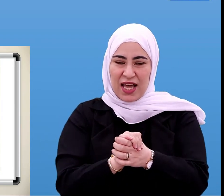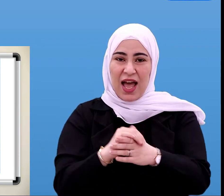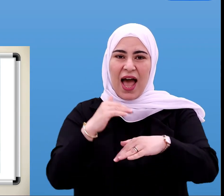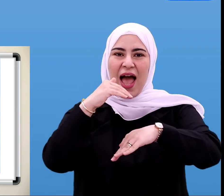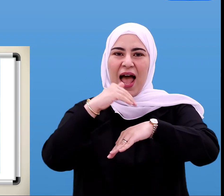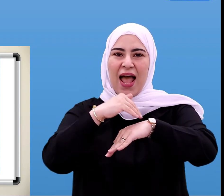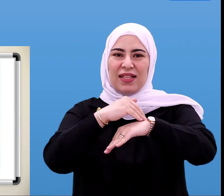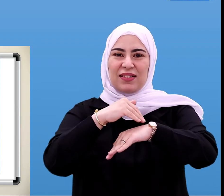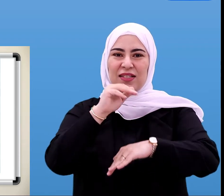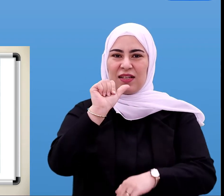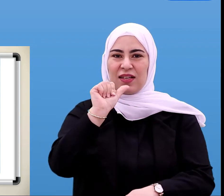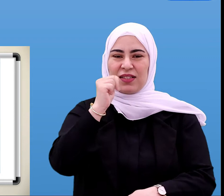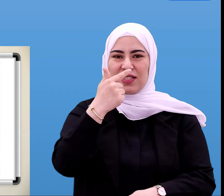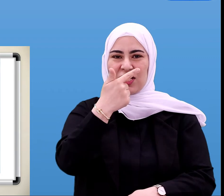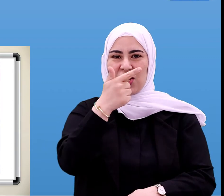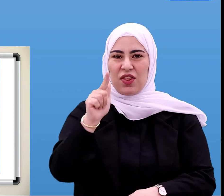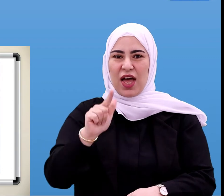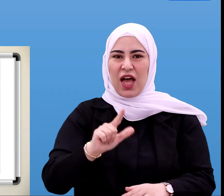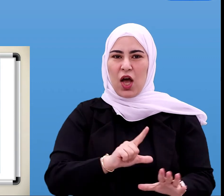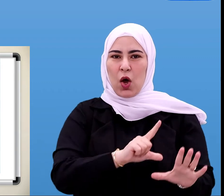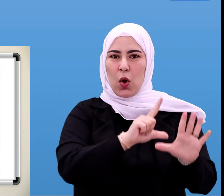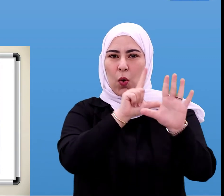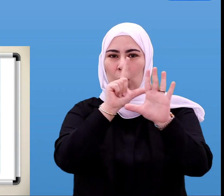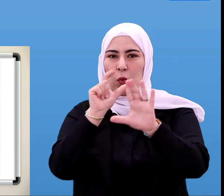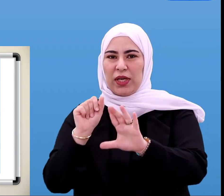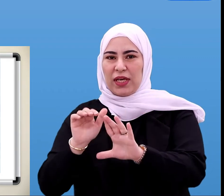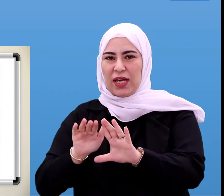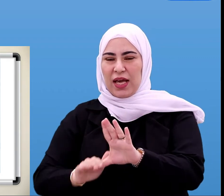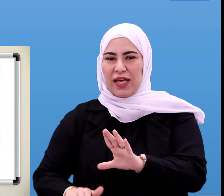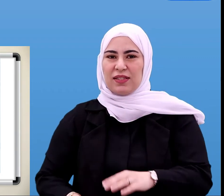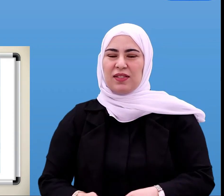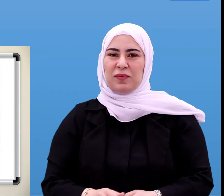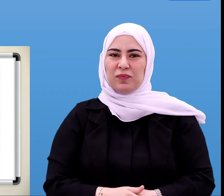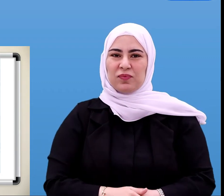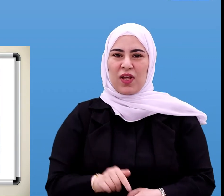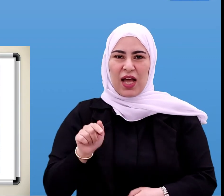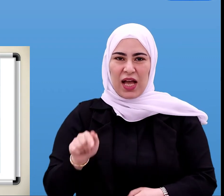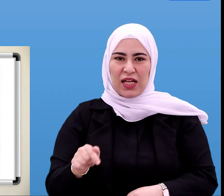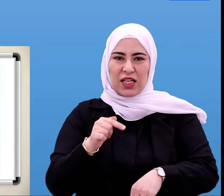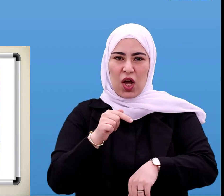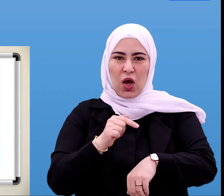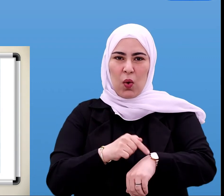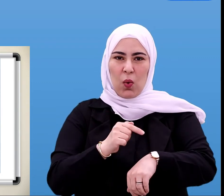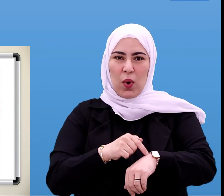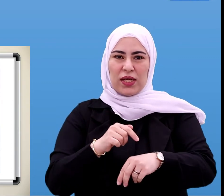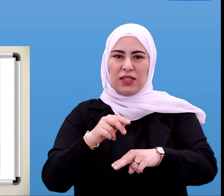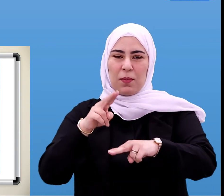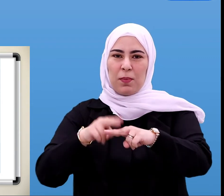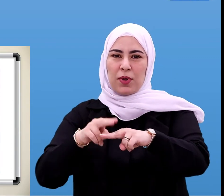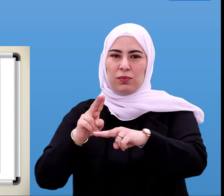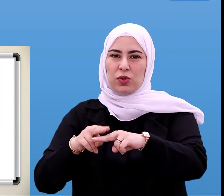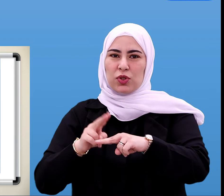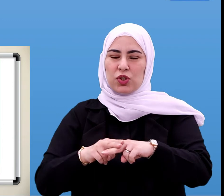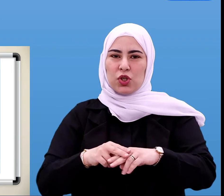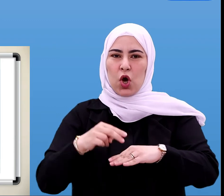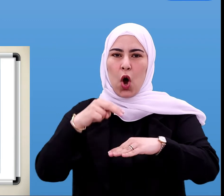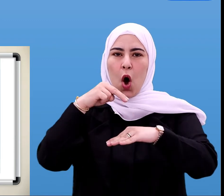refer to the weekend. This is also a time preposition. On is always used